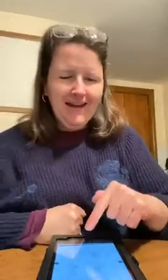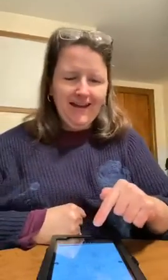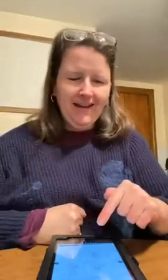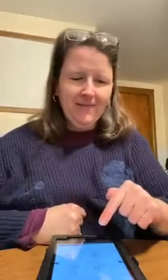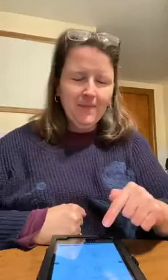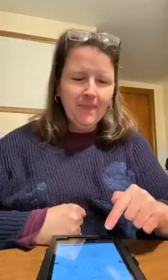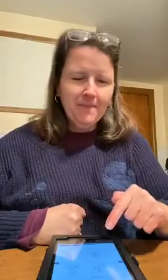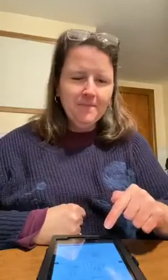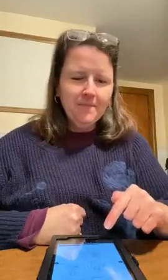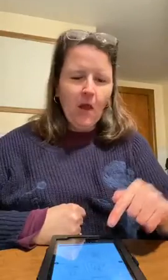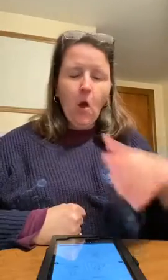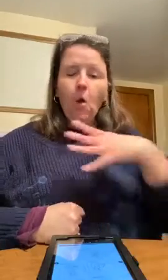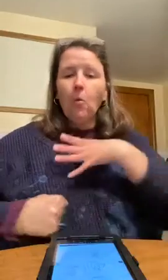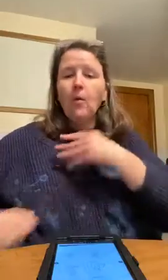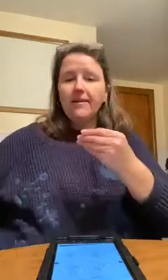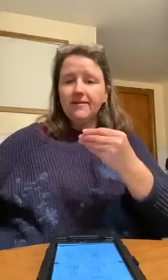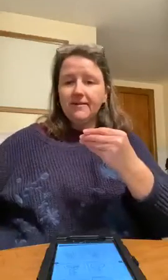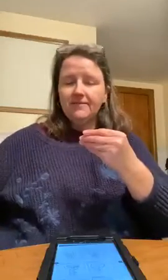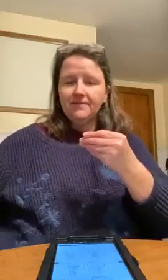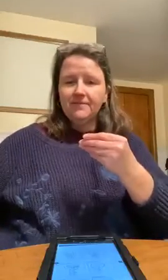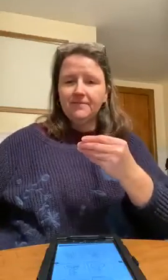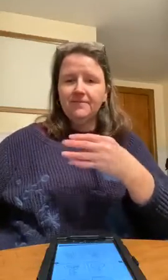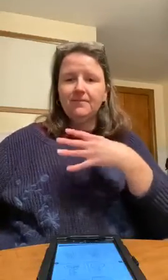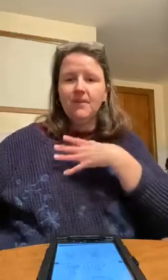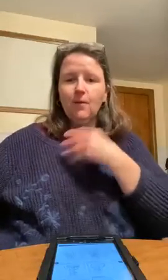Okay. White. White.